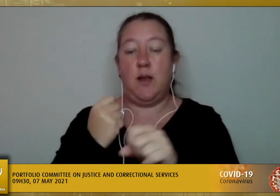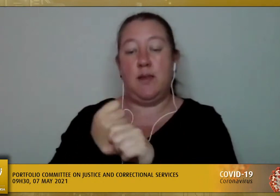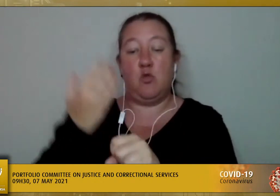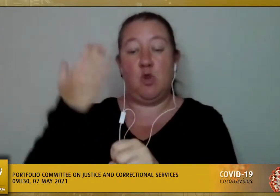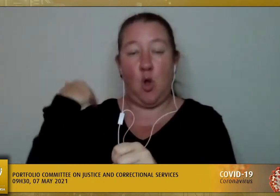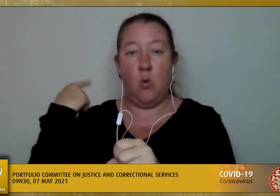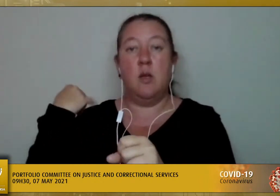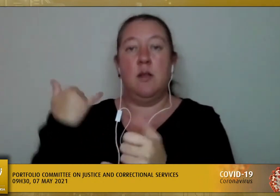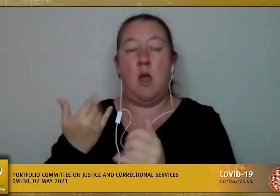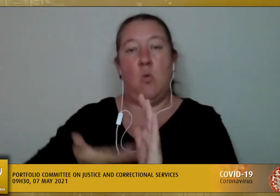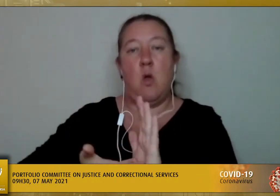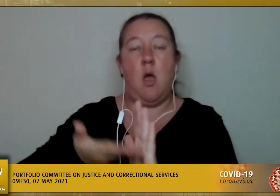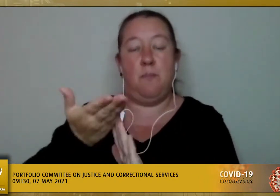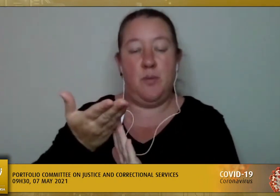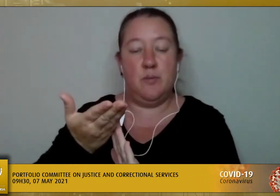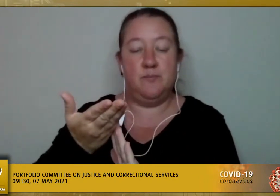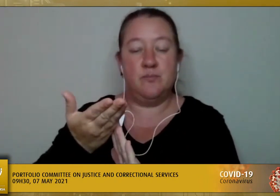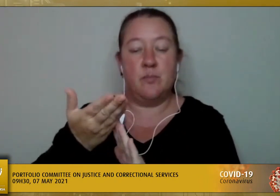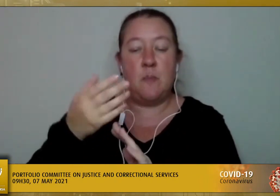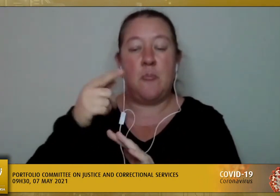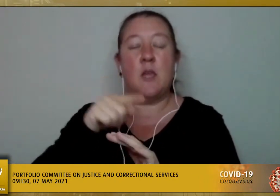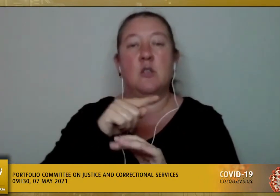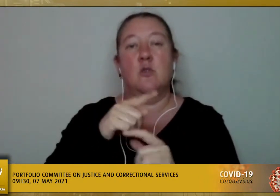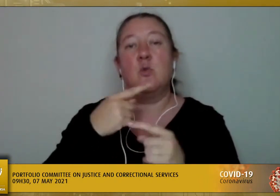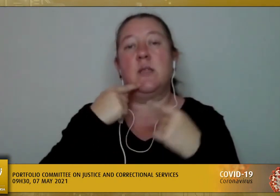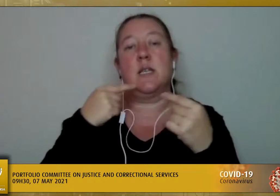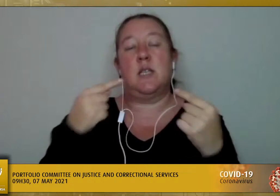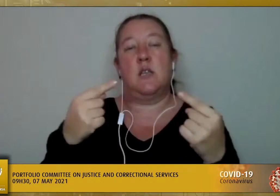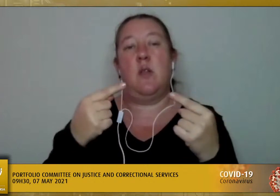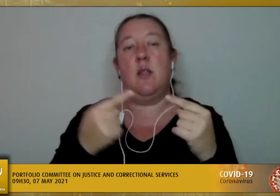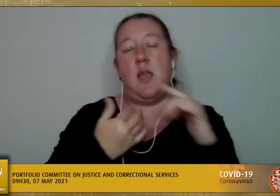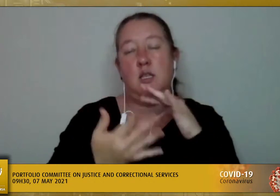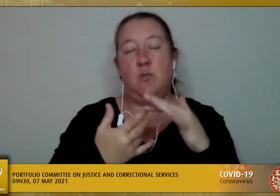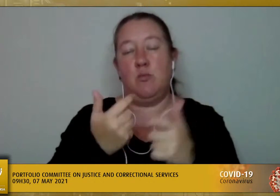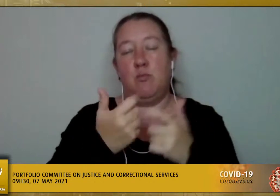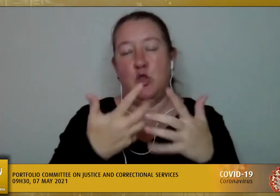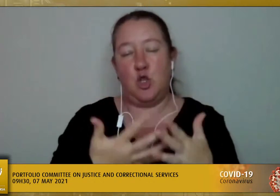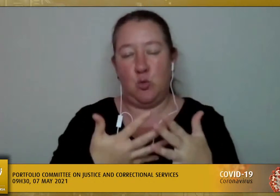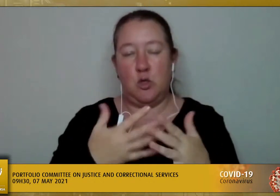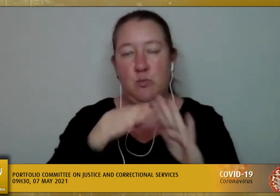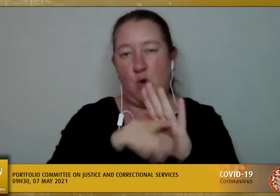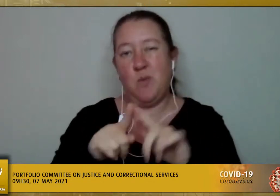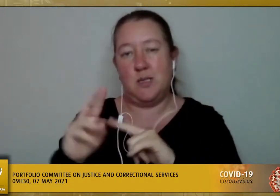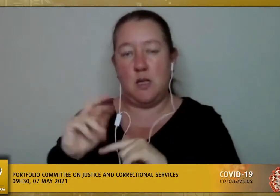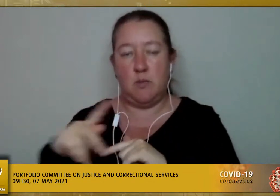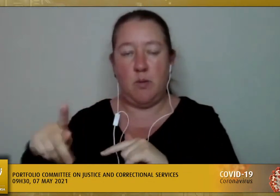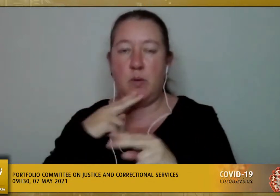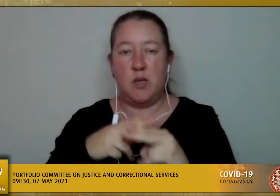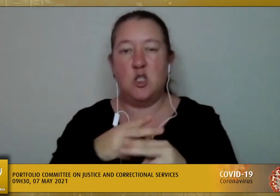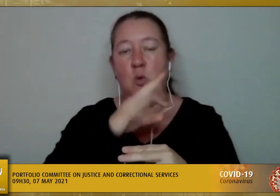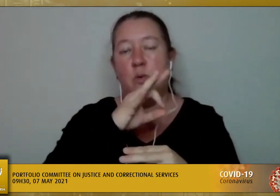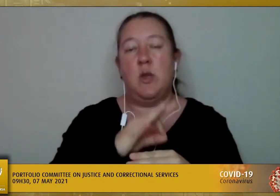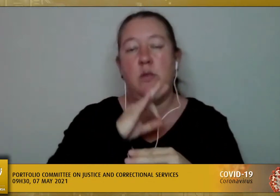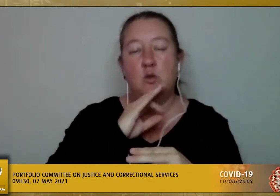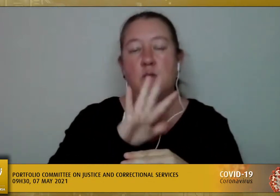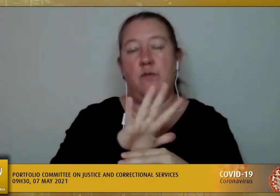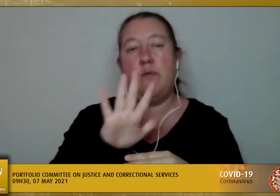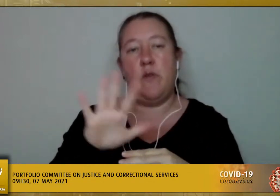largely due to the successful aspirin prosecutors program that the ndpp briefed on so again that's 3